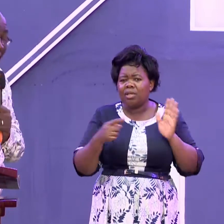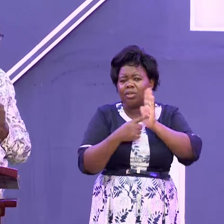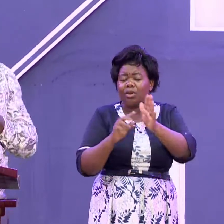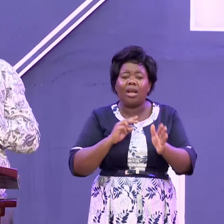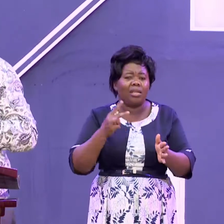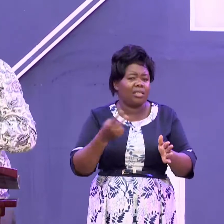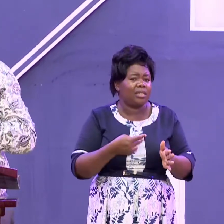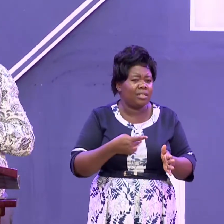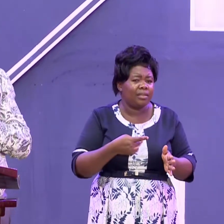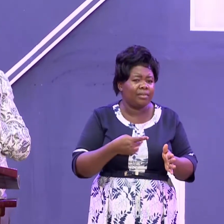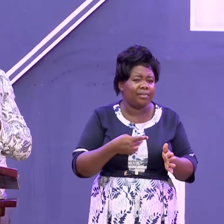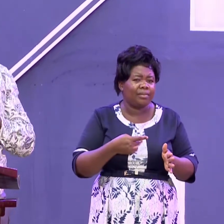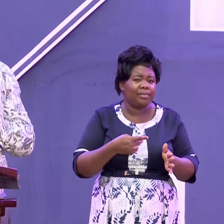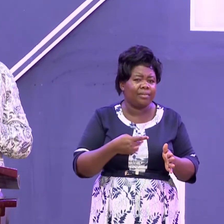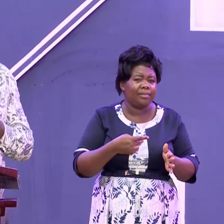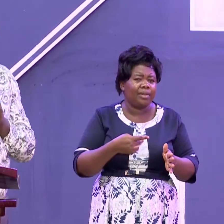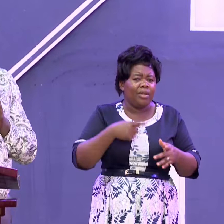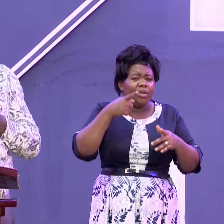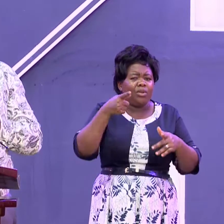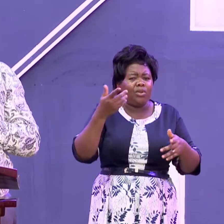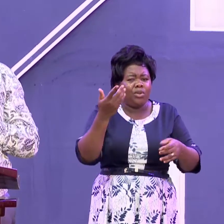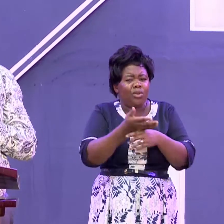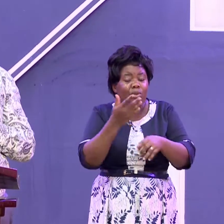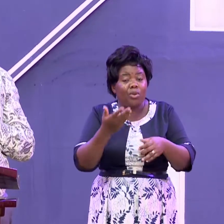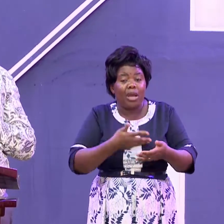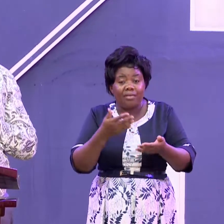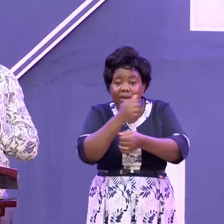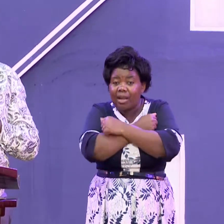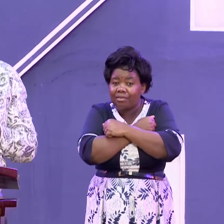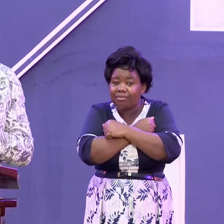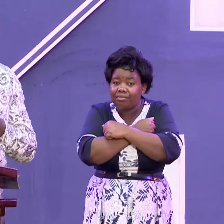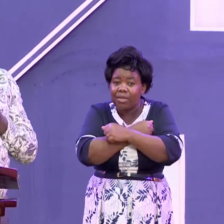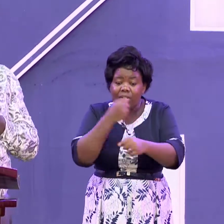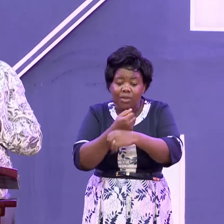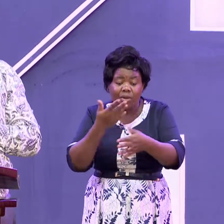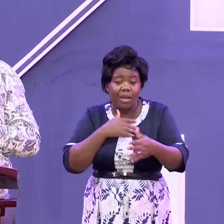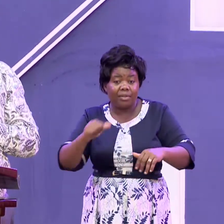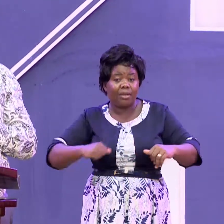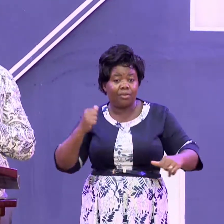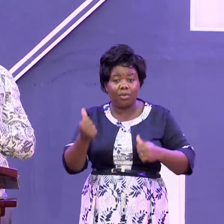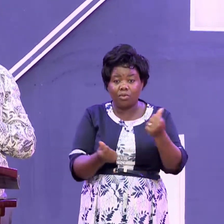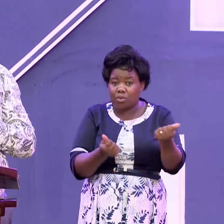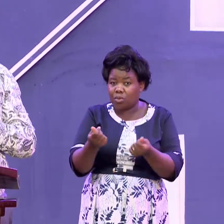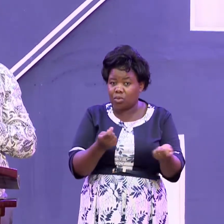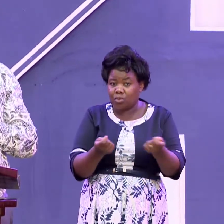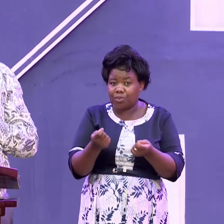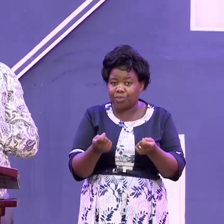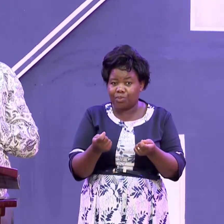ebibala. Show us the fruits. Walina okwagala. Did you have love? Walina self-control. Did you have